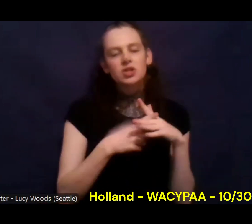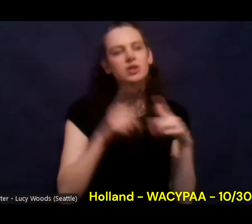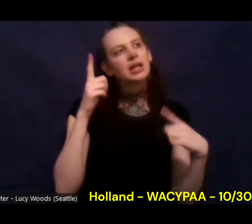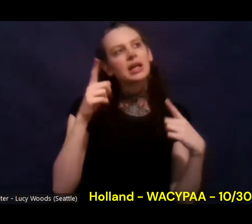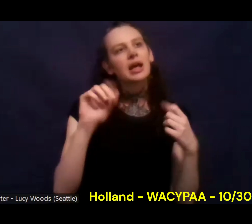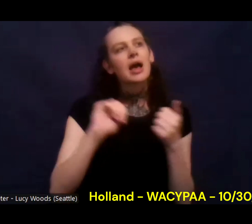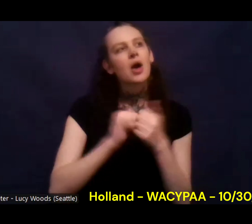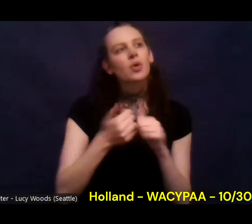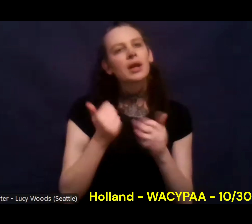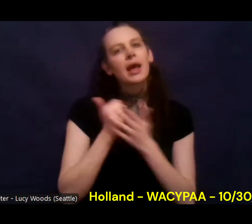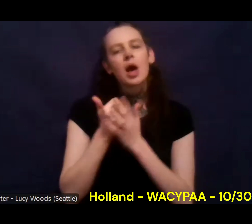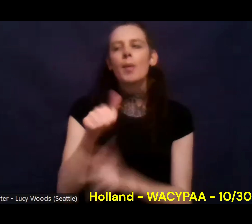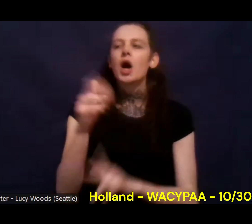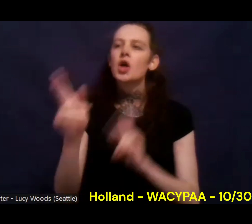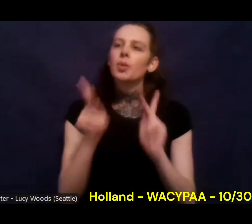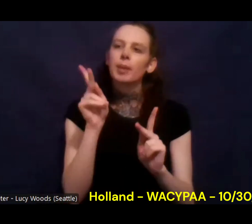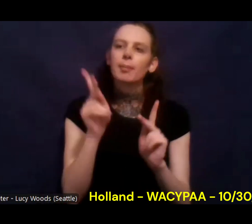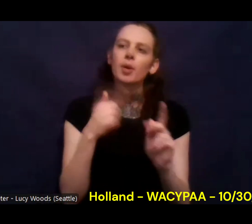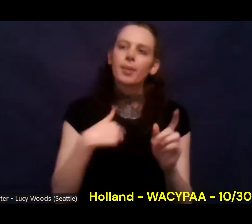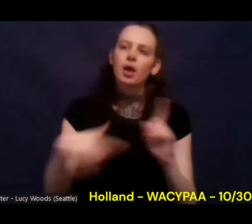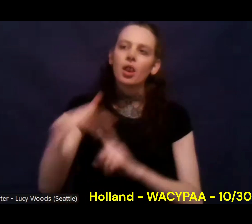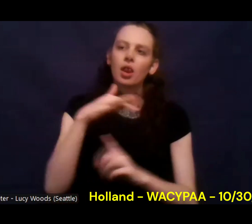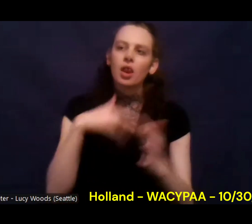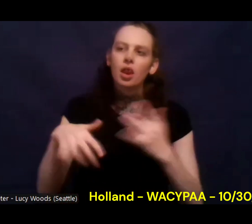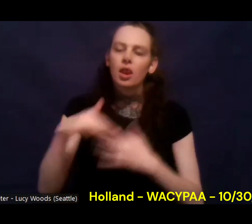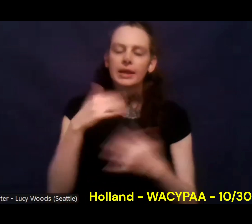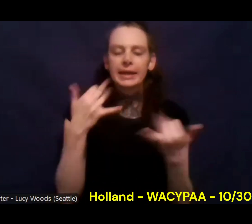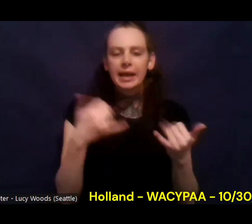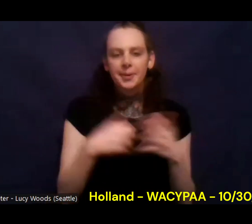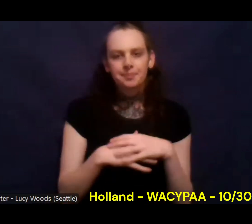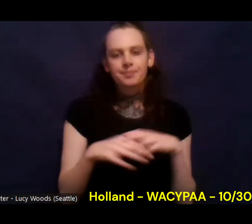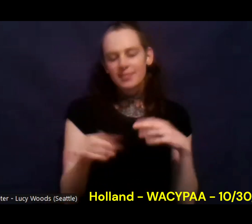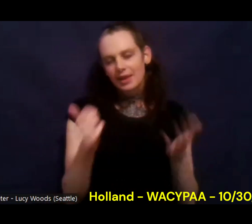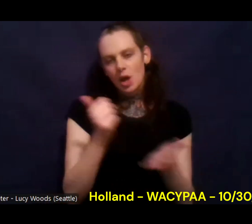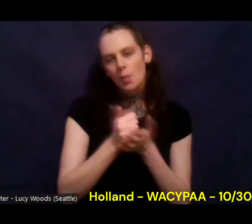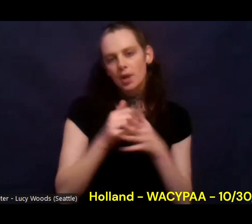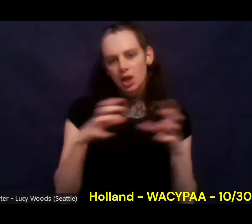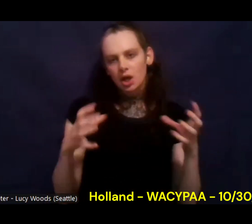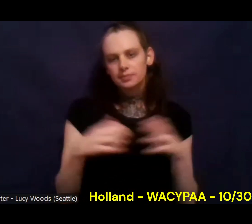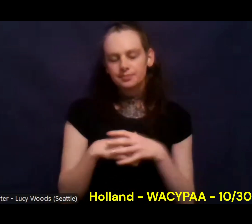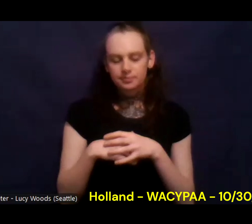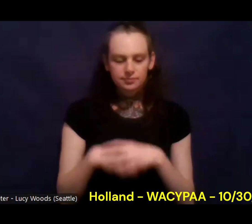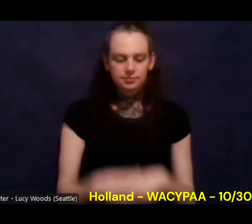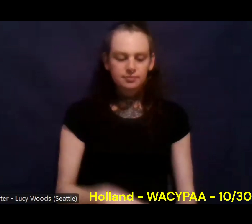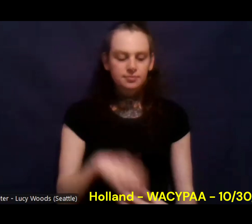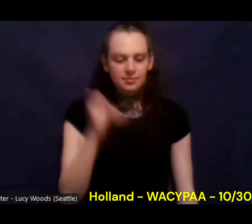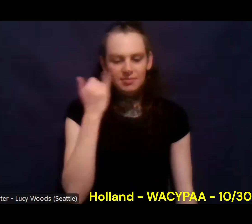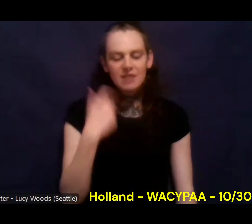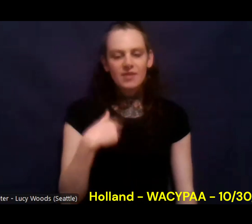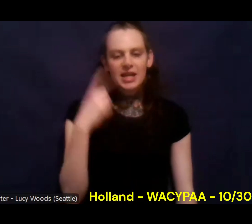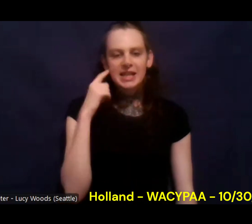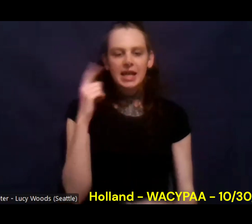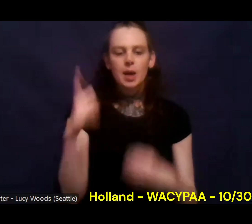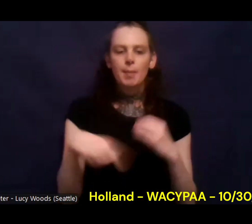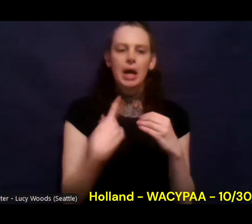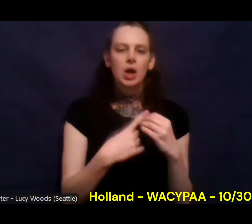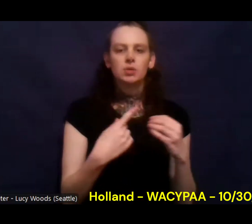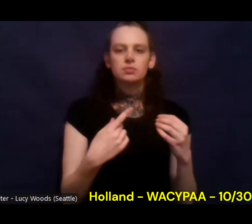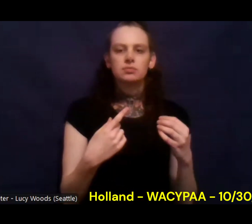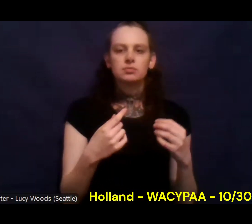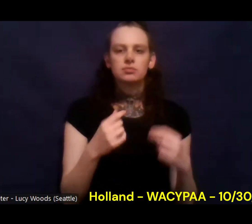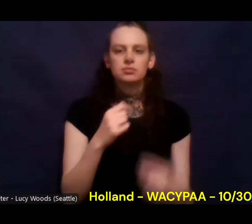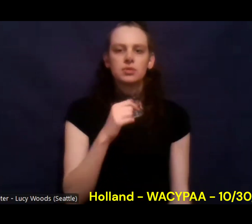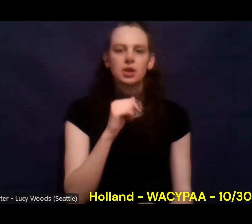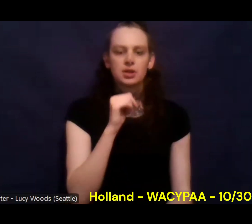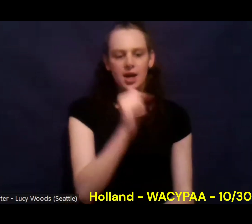like the people I'm going to interact with today? Legos are a big one because if I think about anything outside of Legos when I'm doing a Lego,